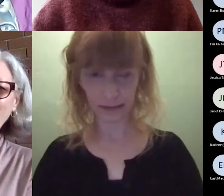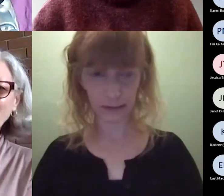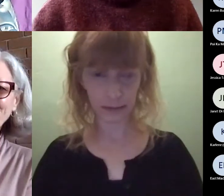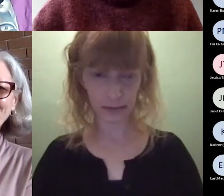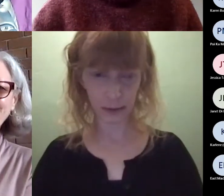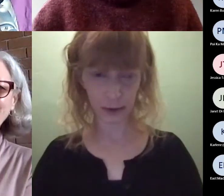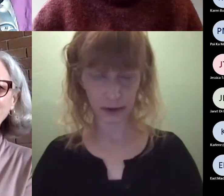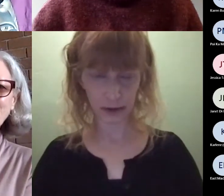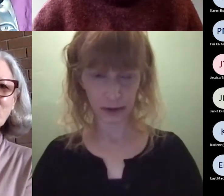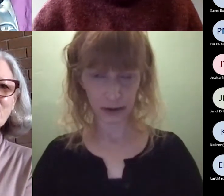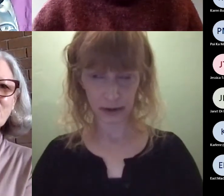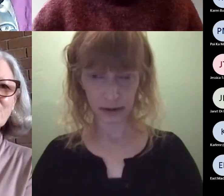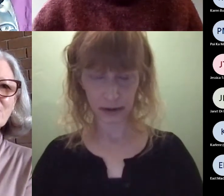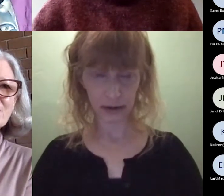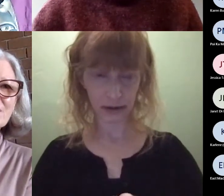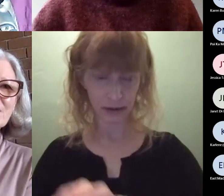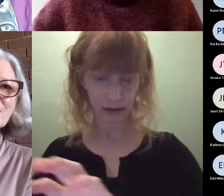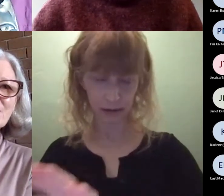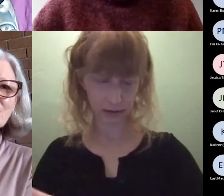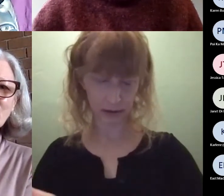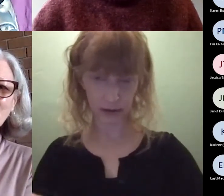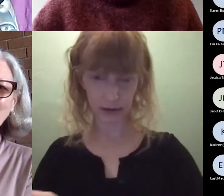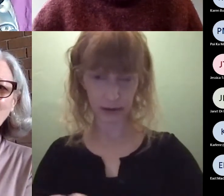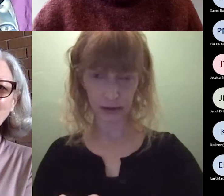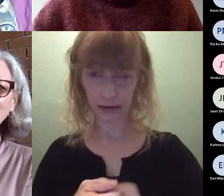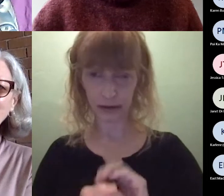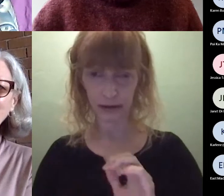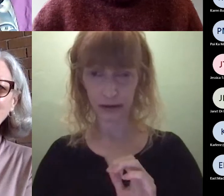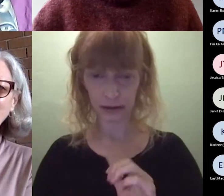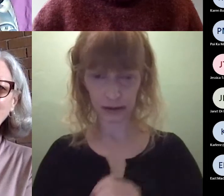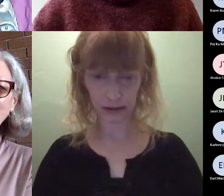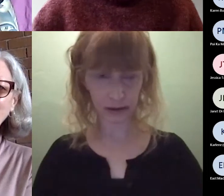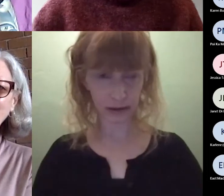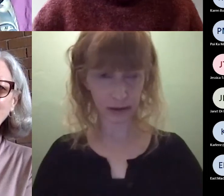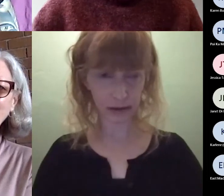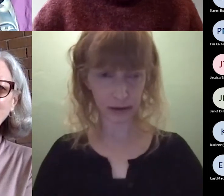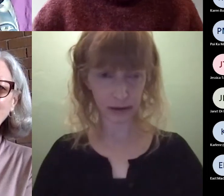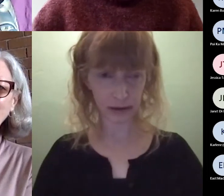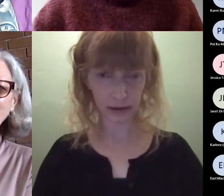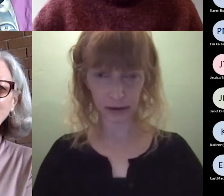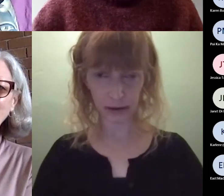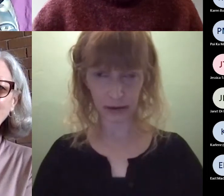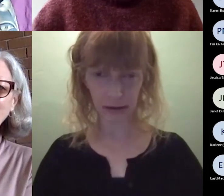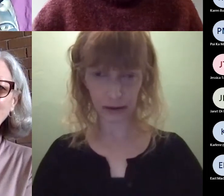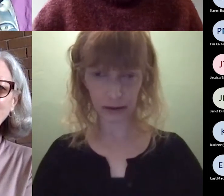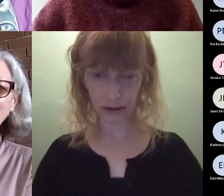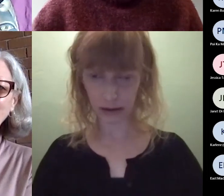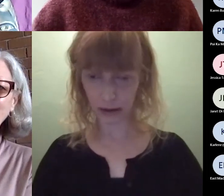Is it the same link? Ish, can you tell me it's the same link? I think perhaps not. I think it depends